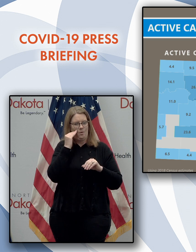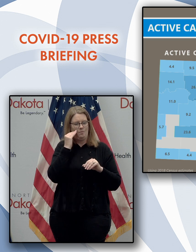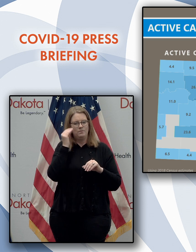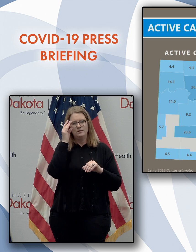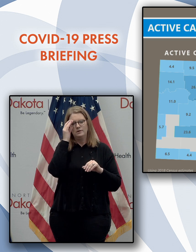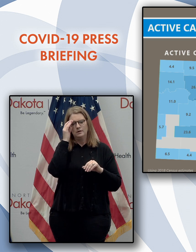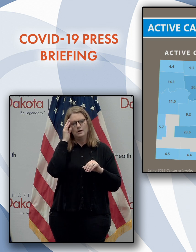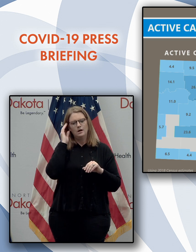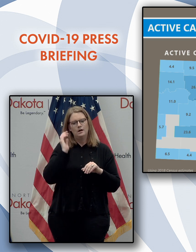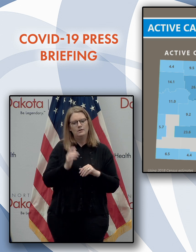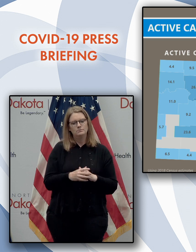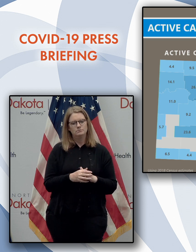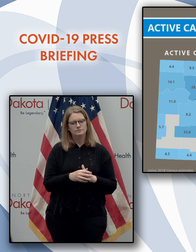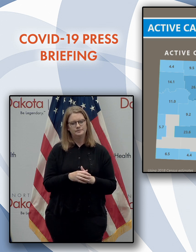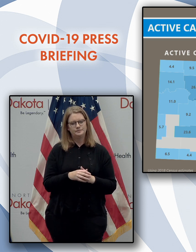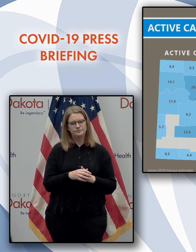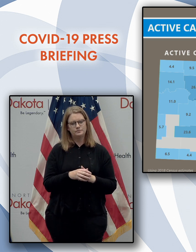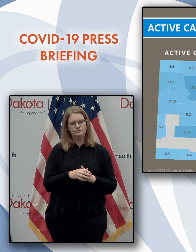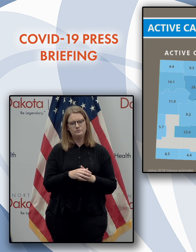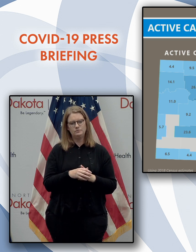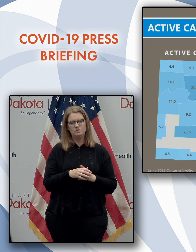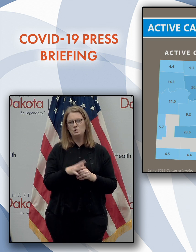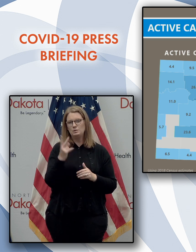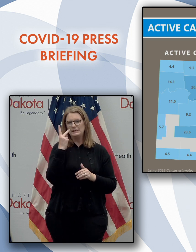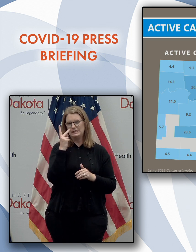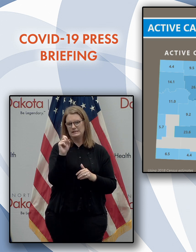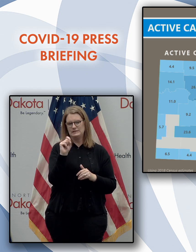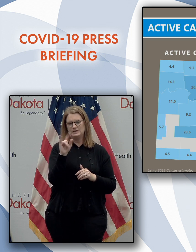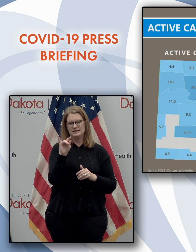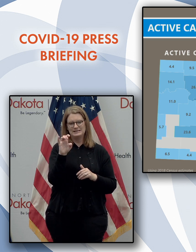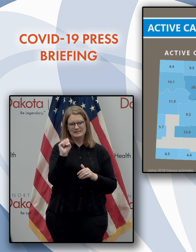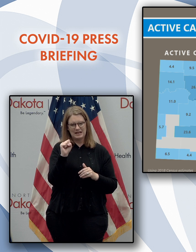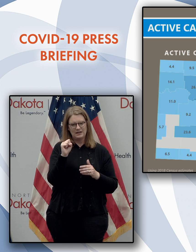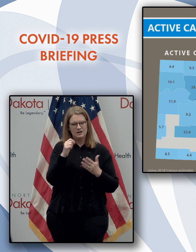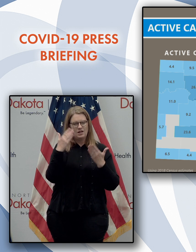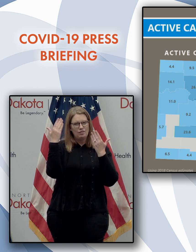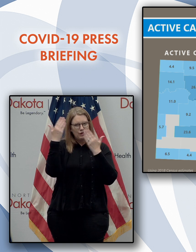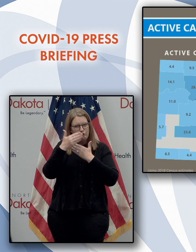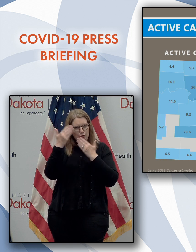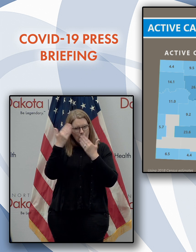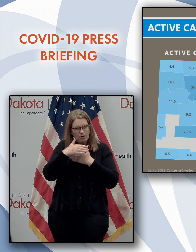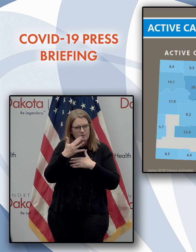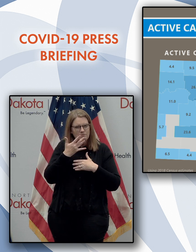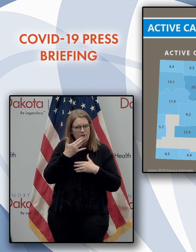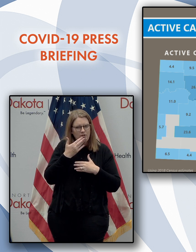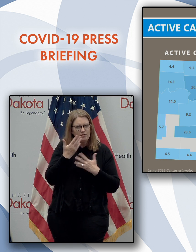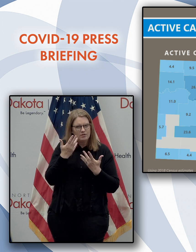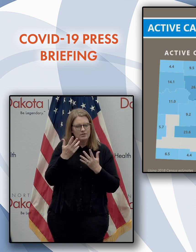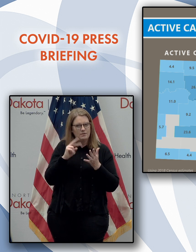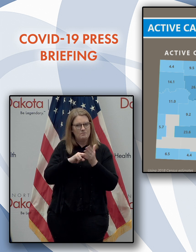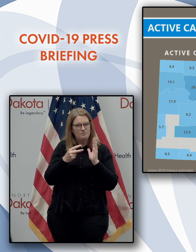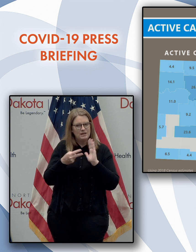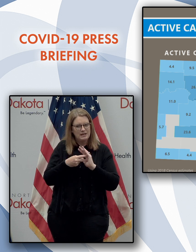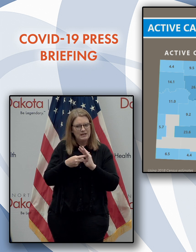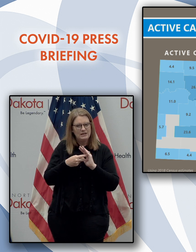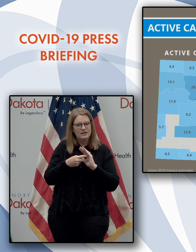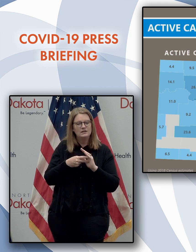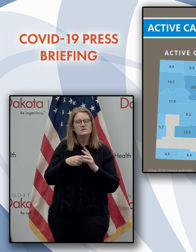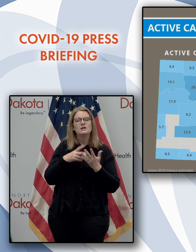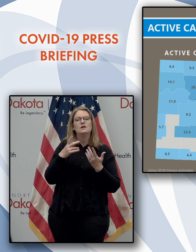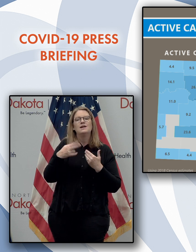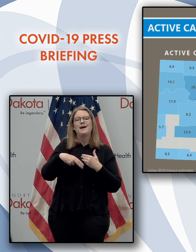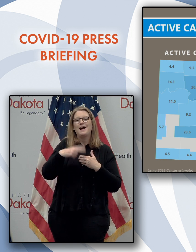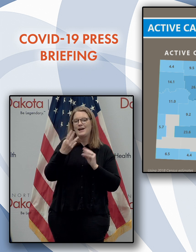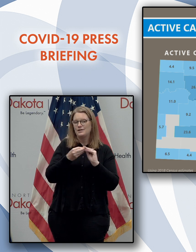right now. But again, this one of the things we see on the slide, the darker is the higher number of active cases per